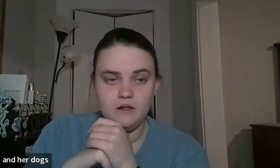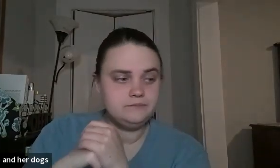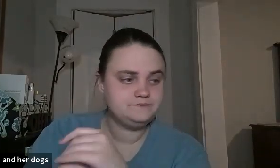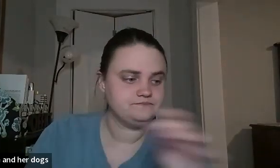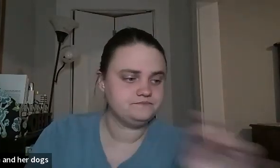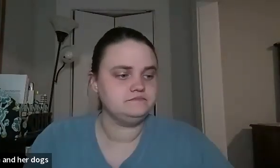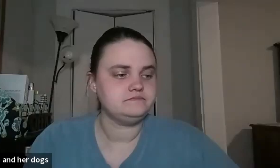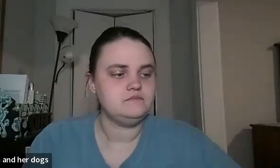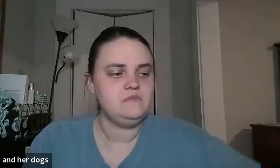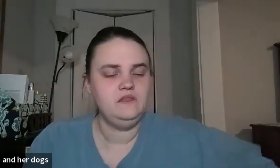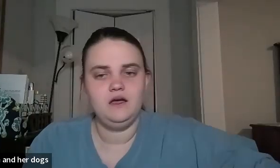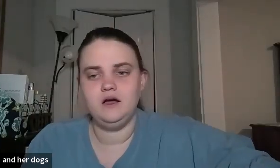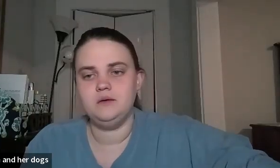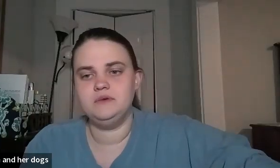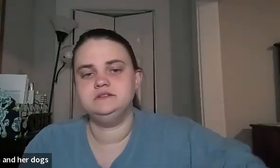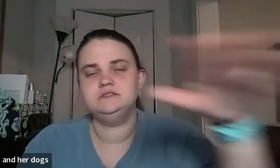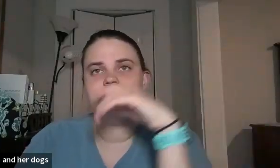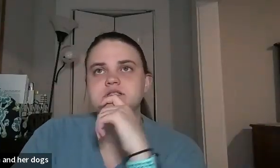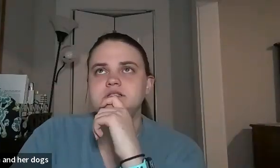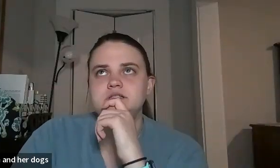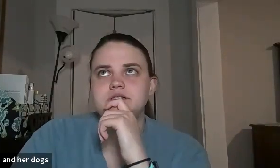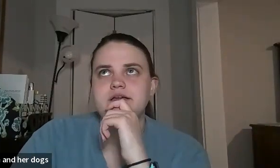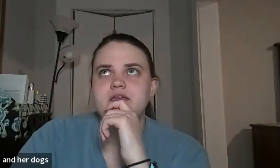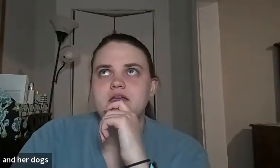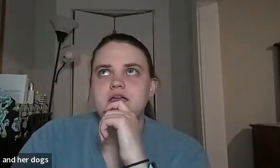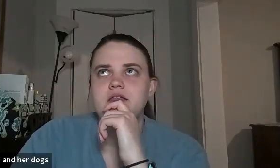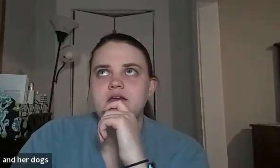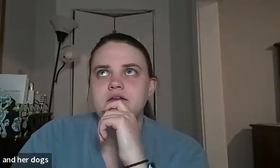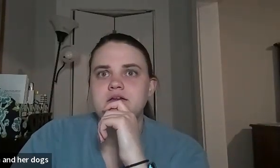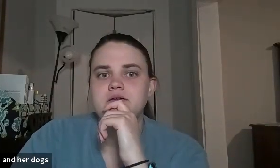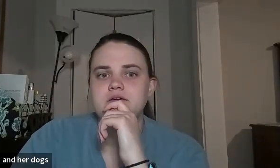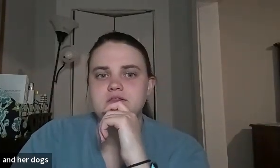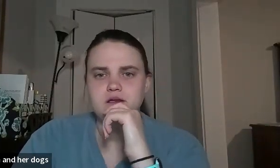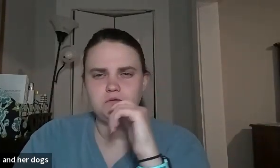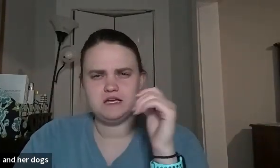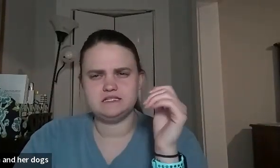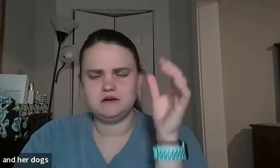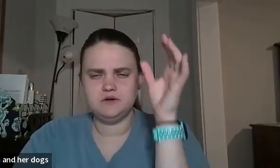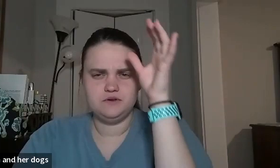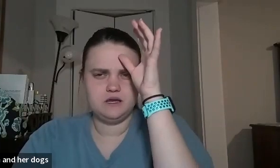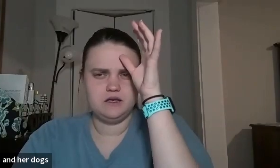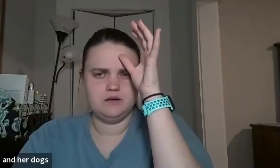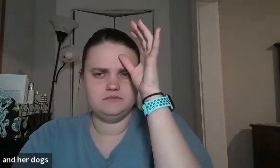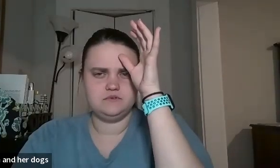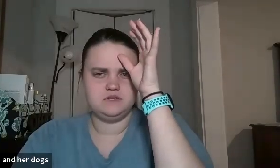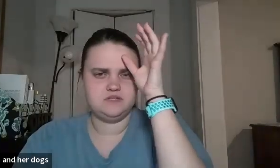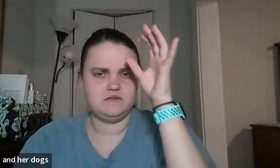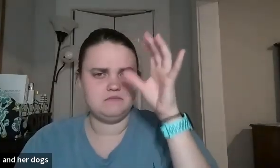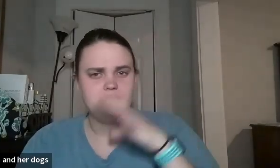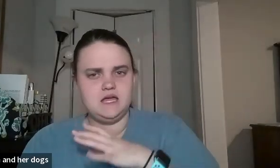well. And then there was, I don't know if you were typed down the